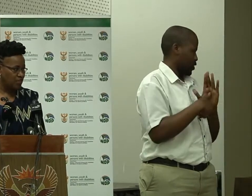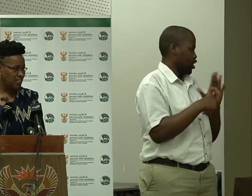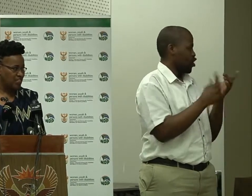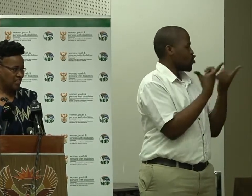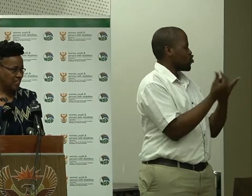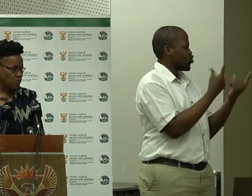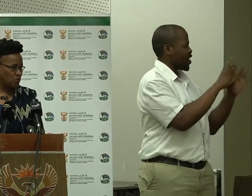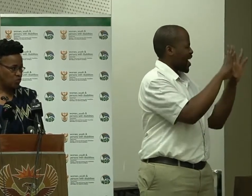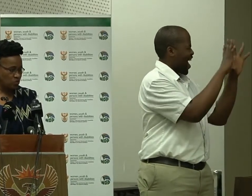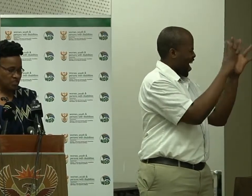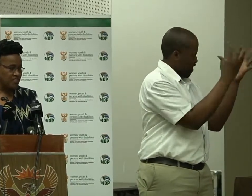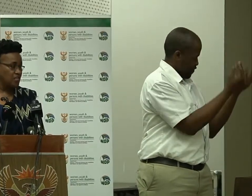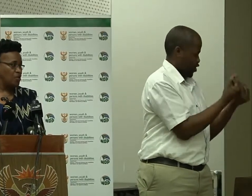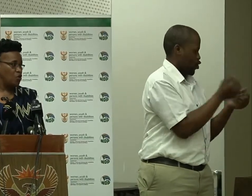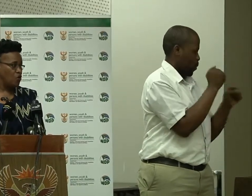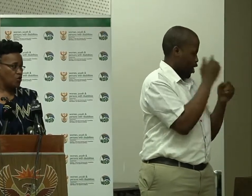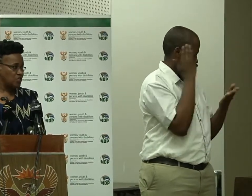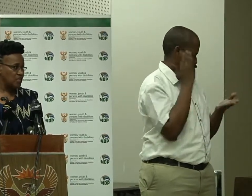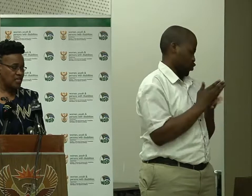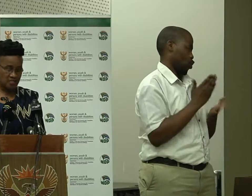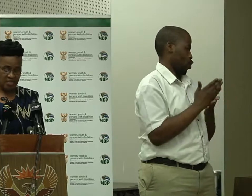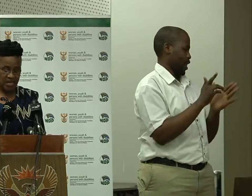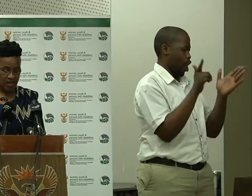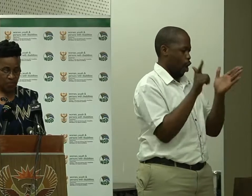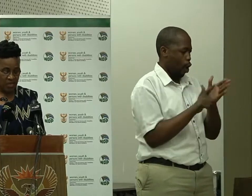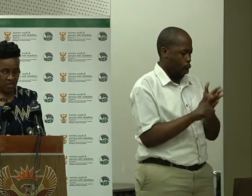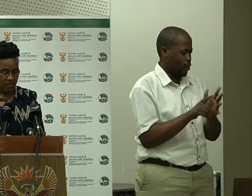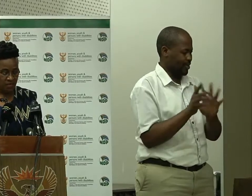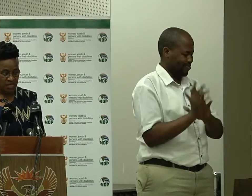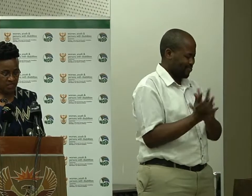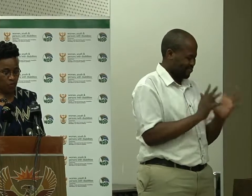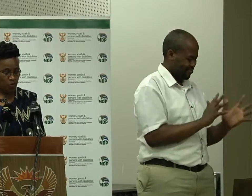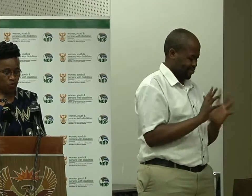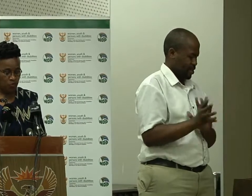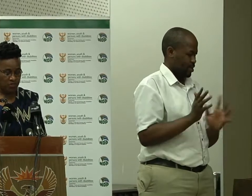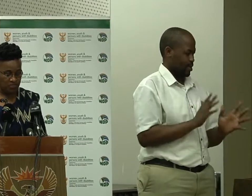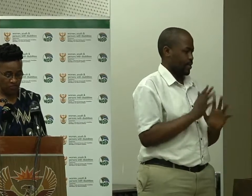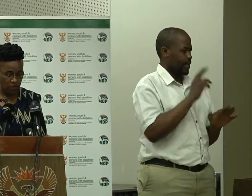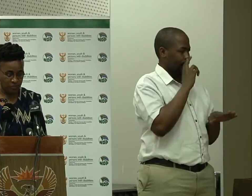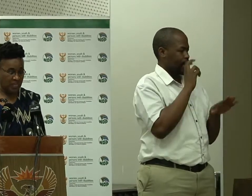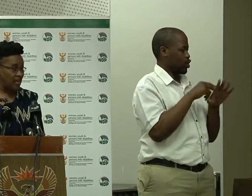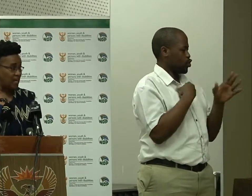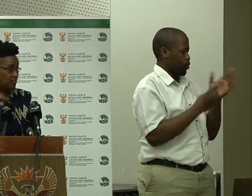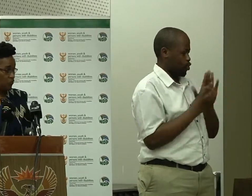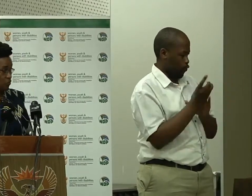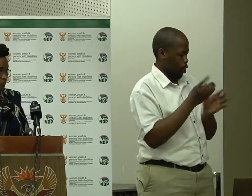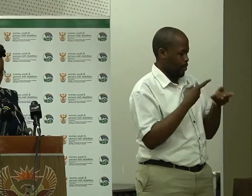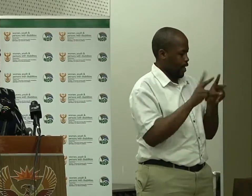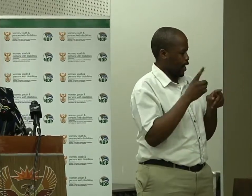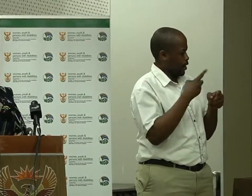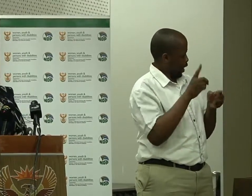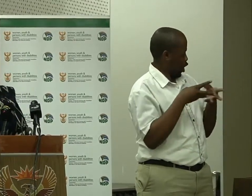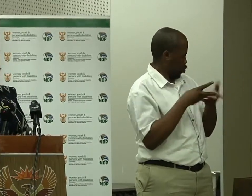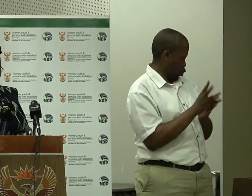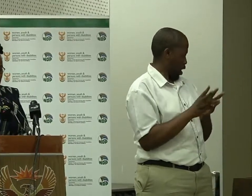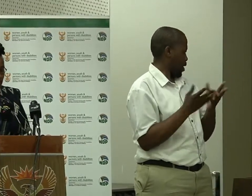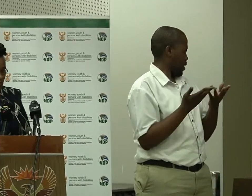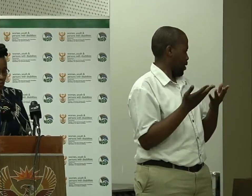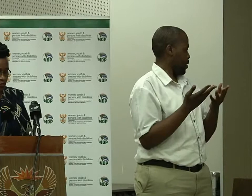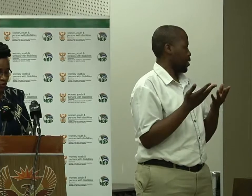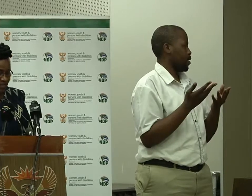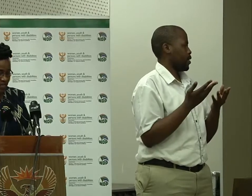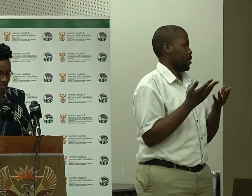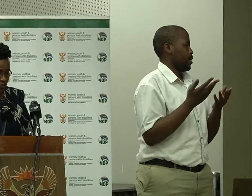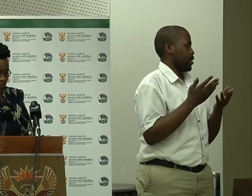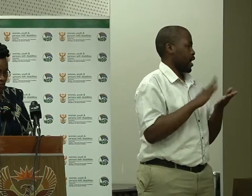doing all that she can to ensure that laws as they are supposed to be developed are developed.